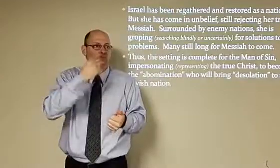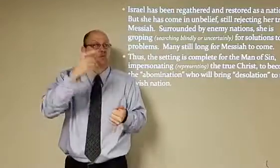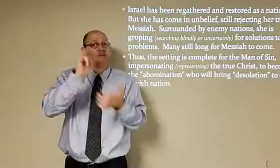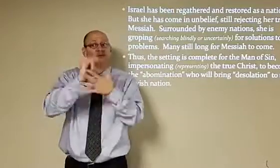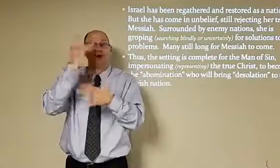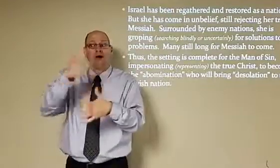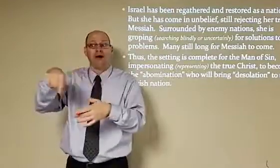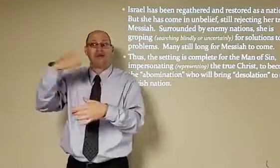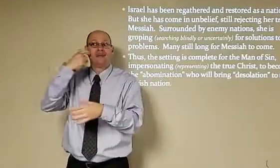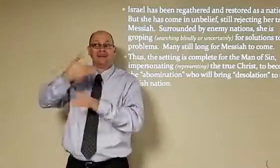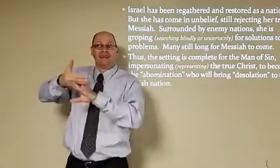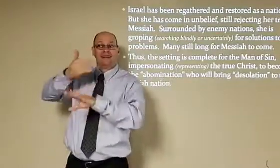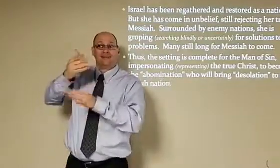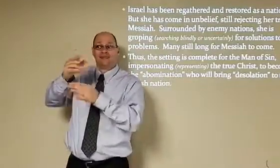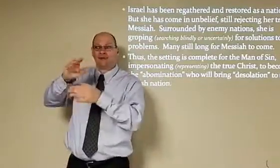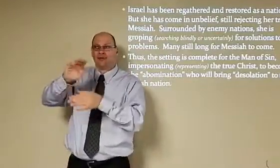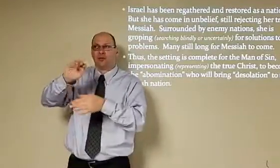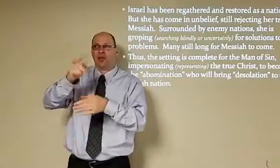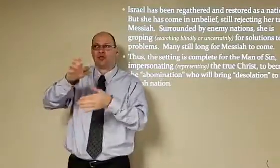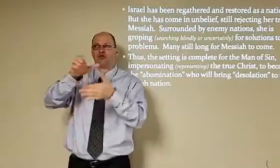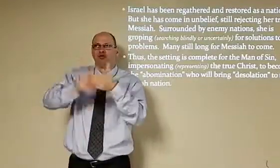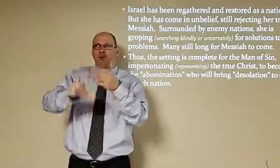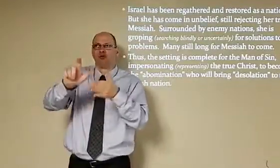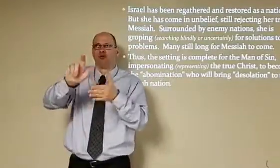Antichrist will destroy the Jewish nation.